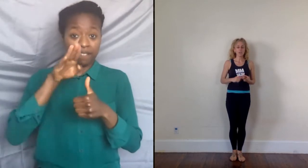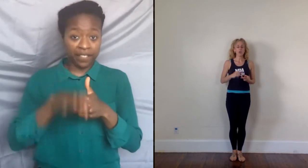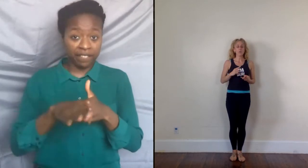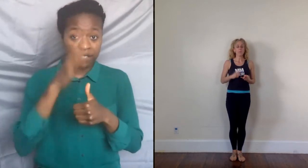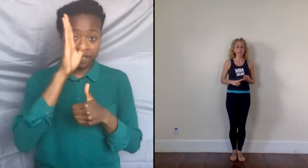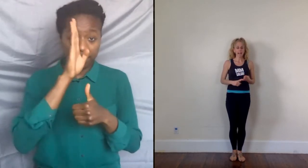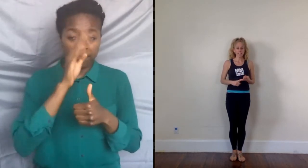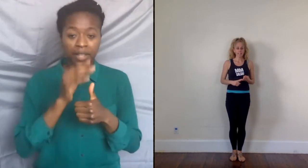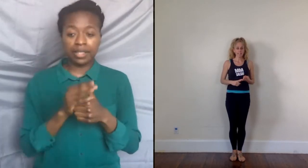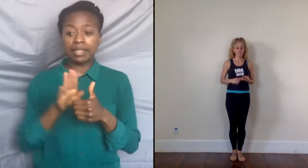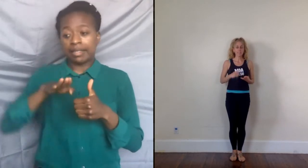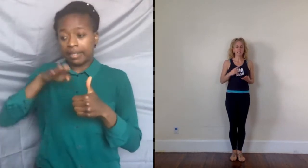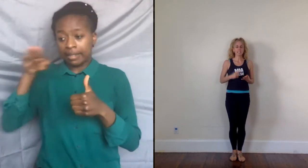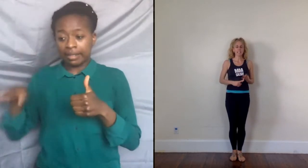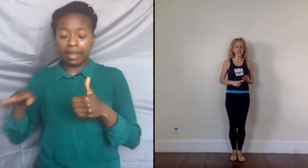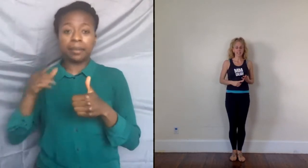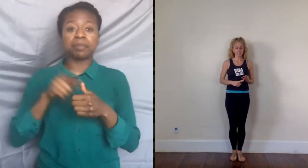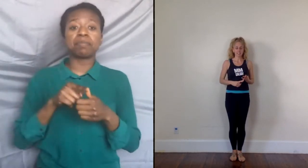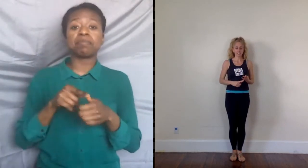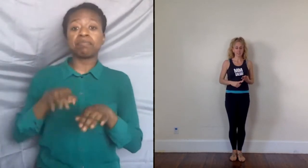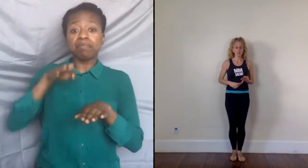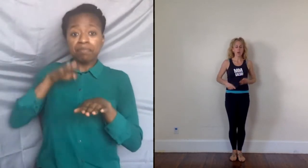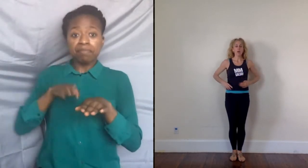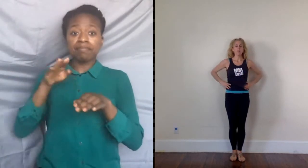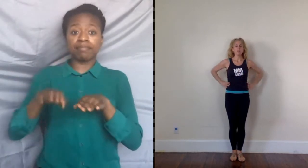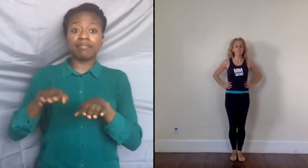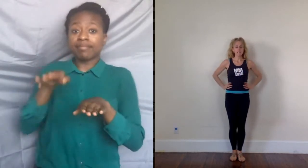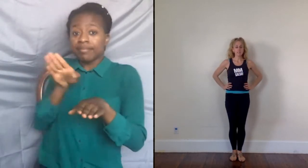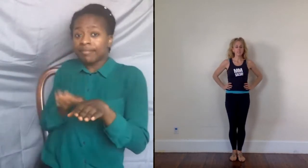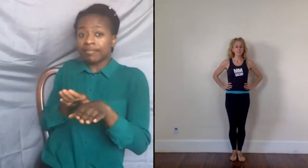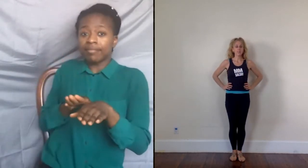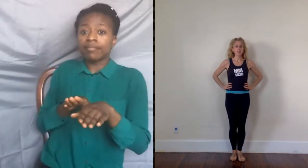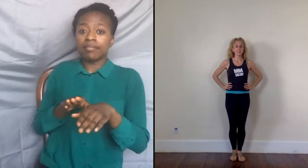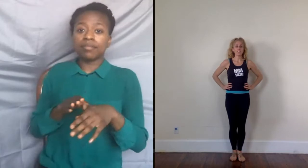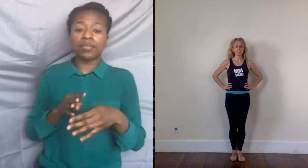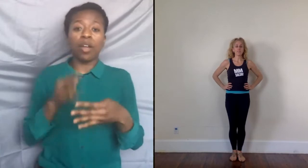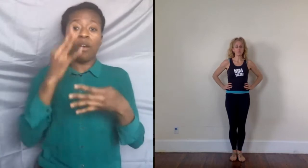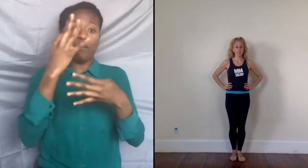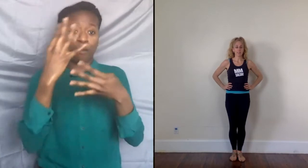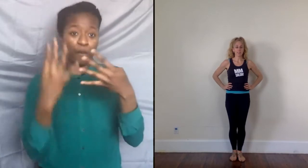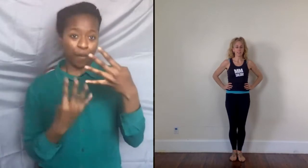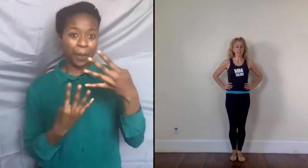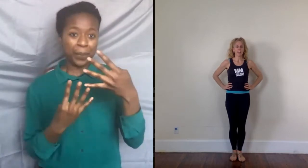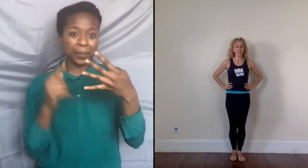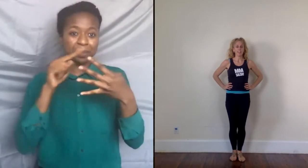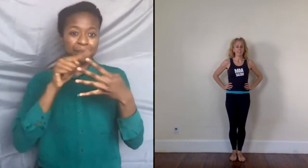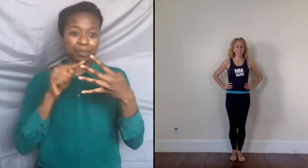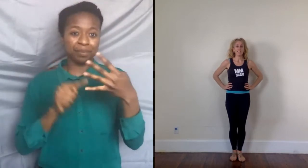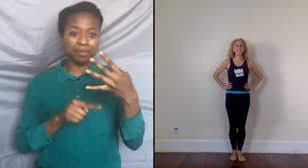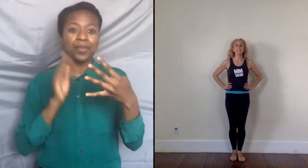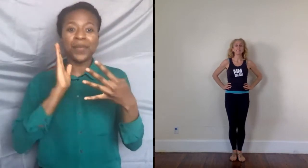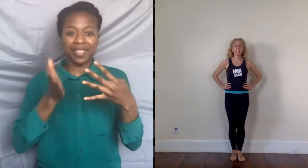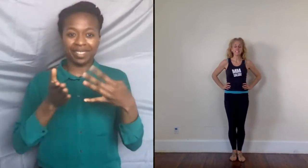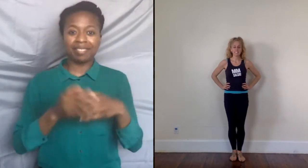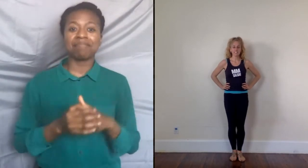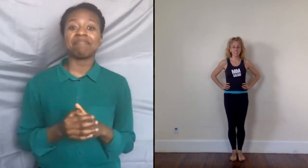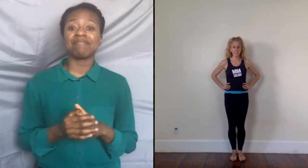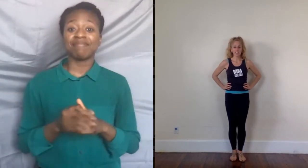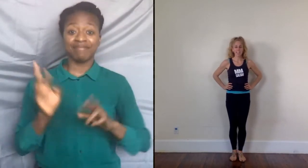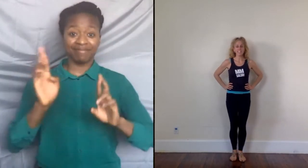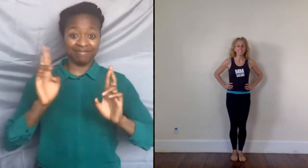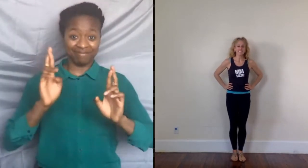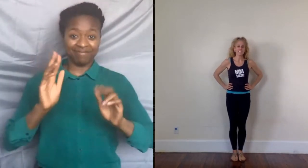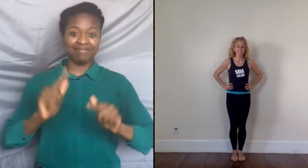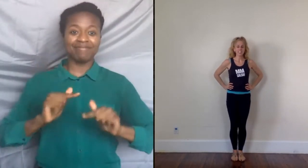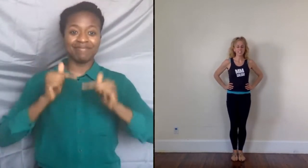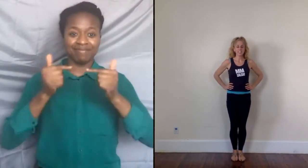step, back step, diagonal step. 4 times through of each one. All right, let's give it a